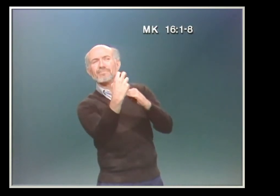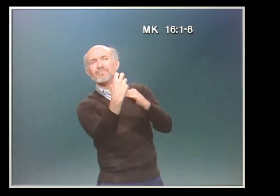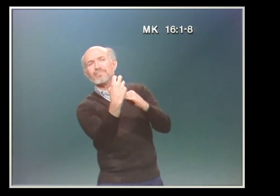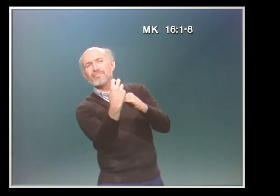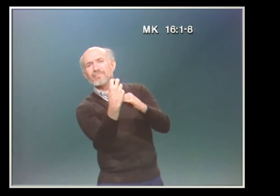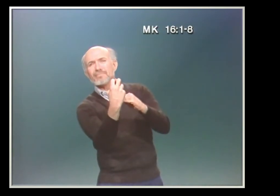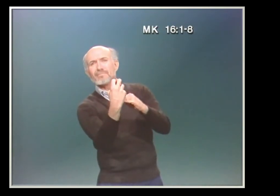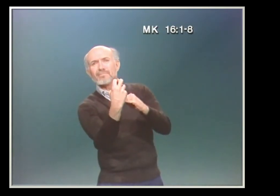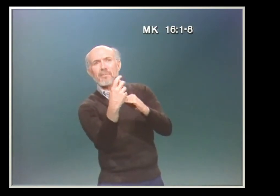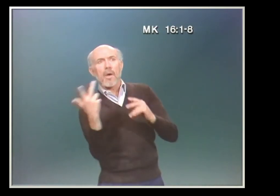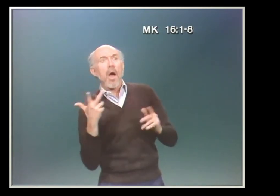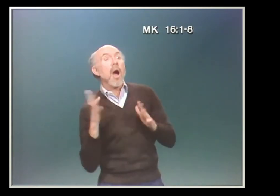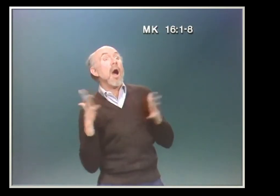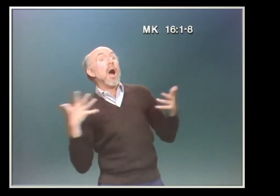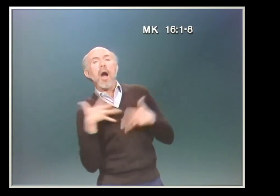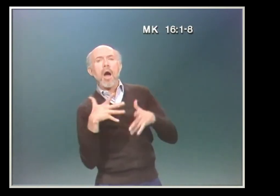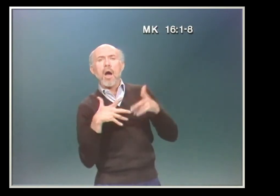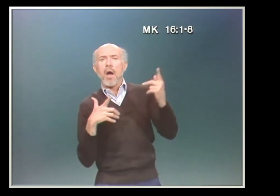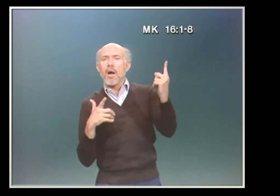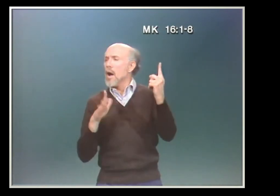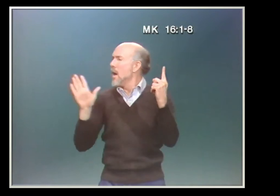sitting to the right side of the tomb,